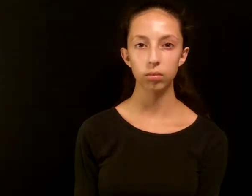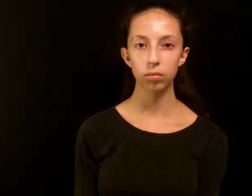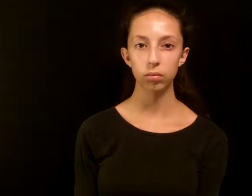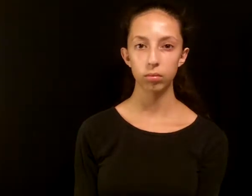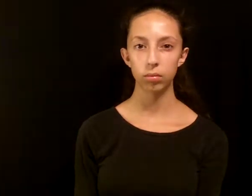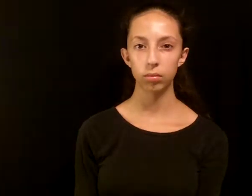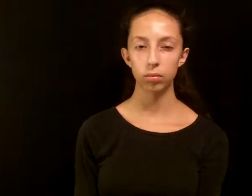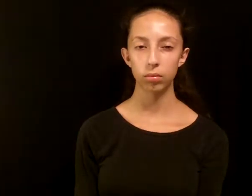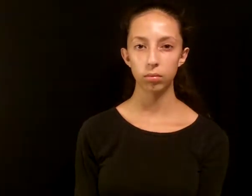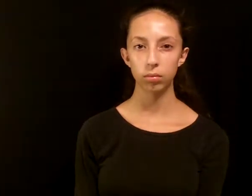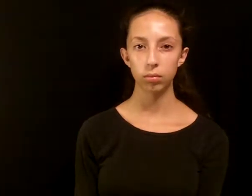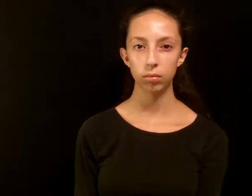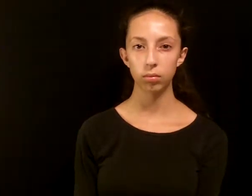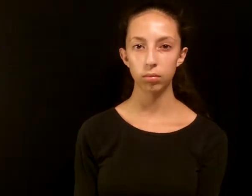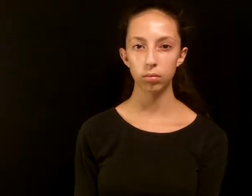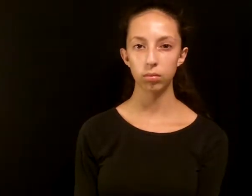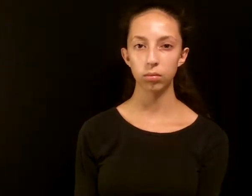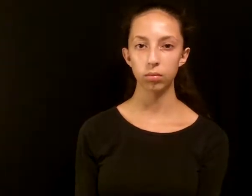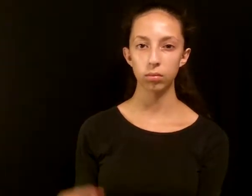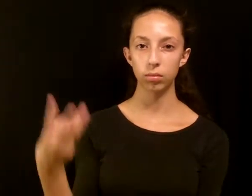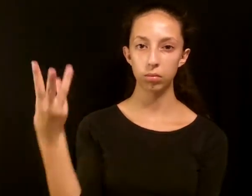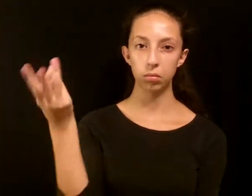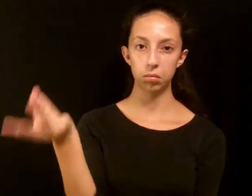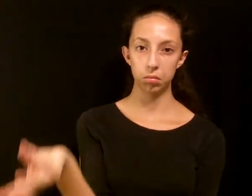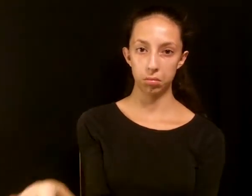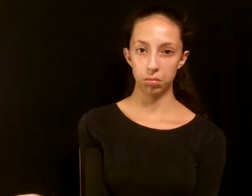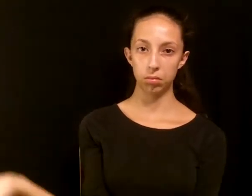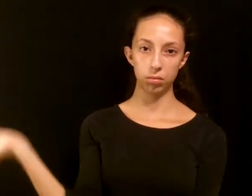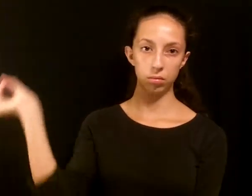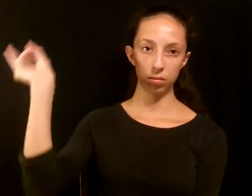it, so you don't have to go like this, 69.